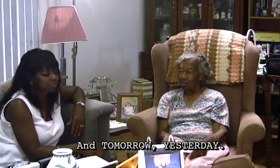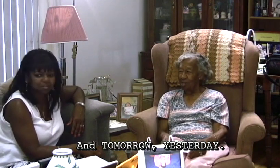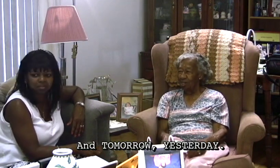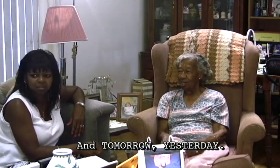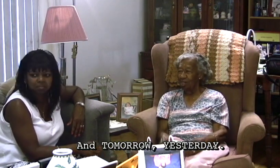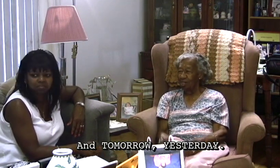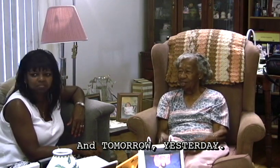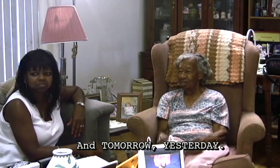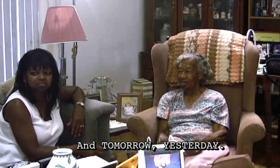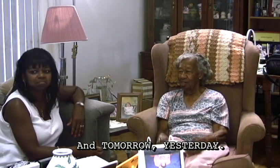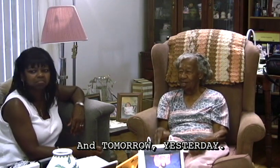Mm-hmm.